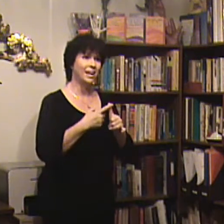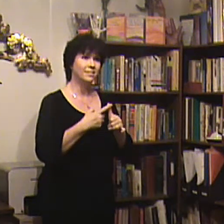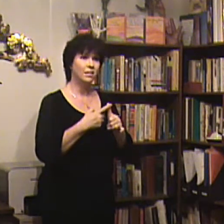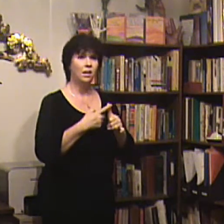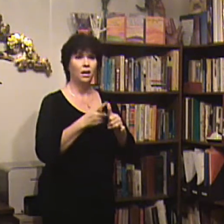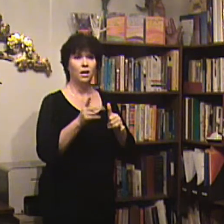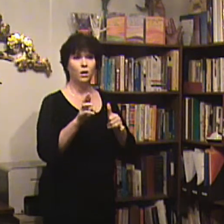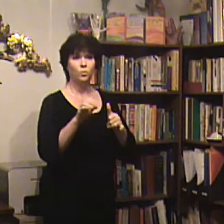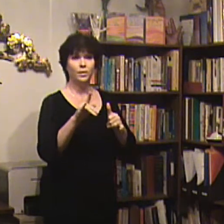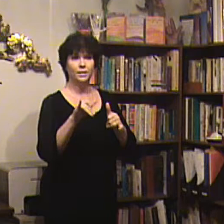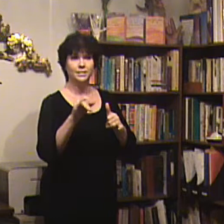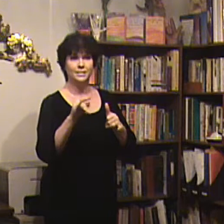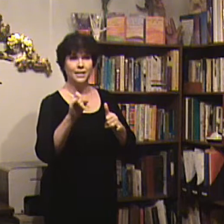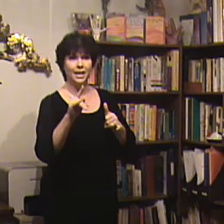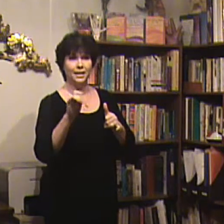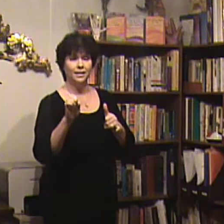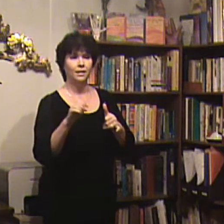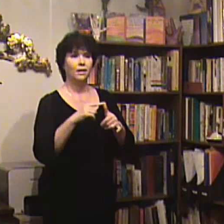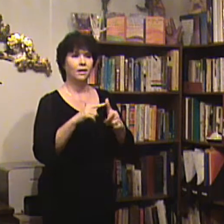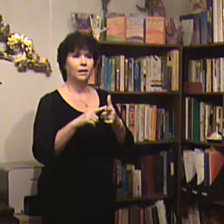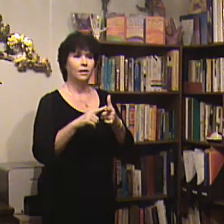as real estate,